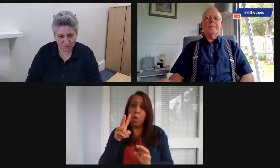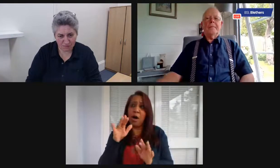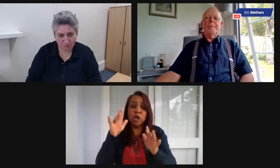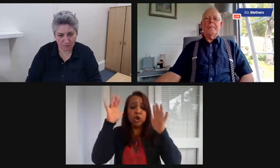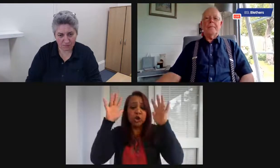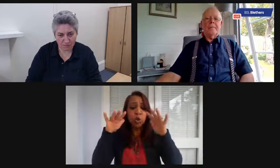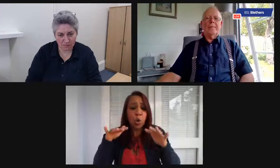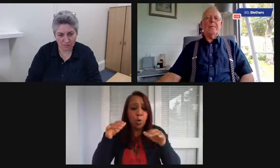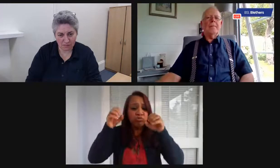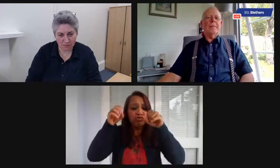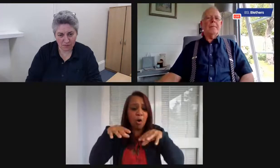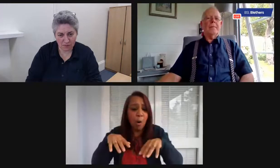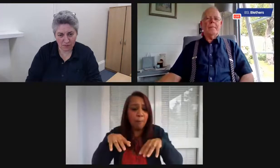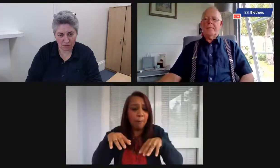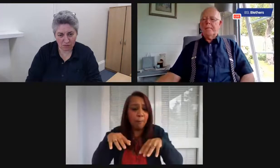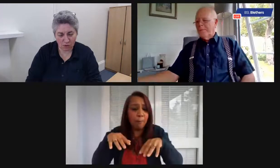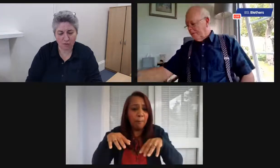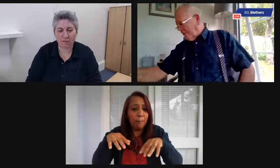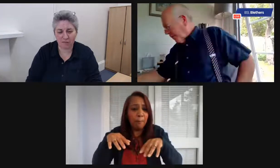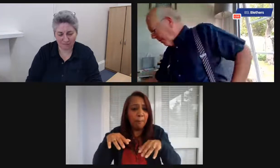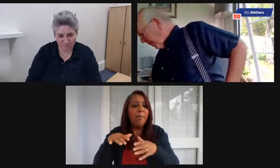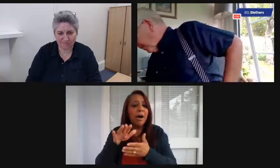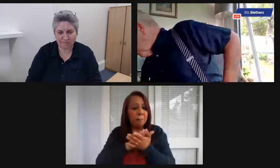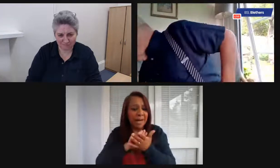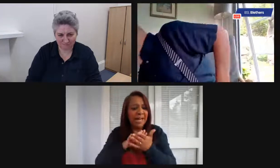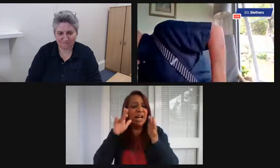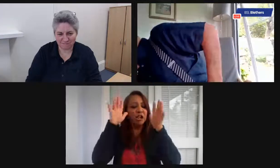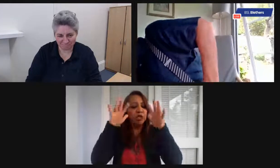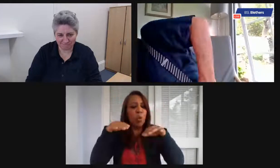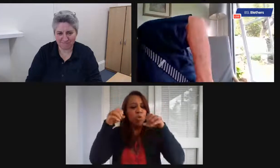in the winter and I saw snowdrops